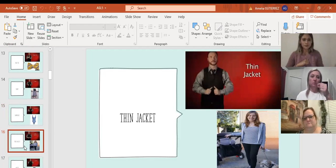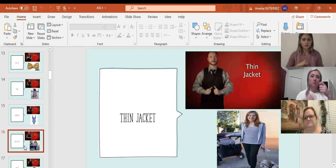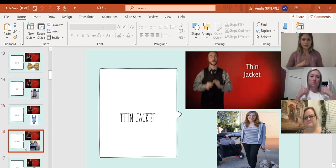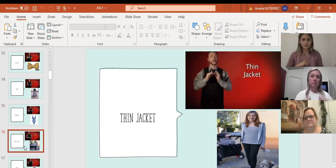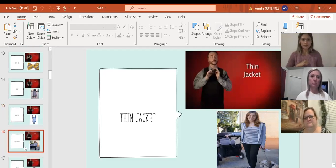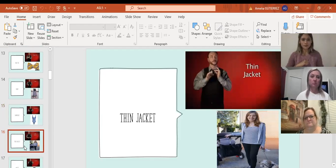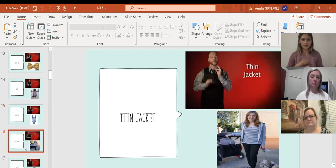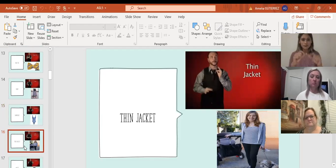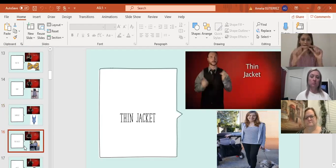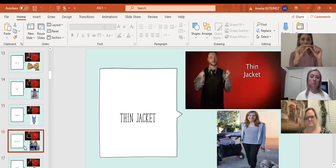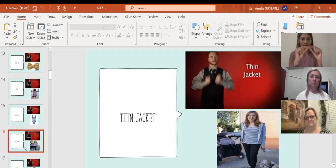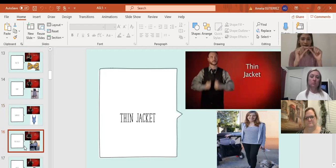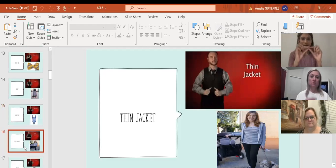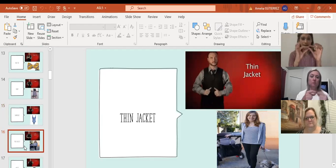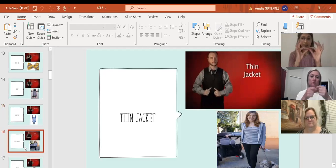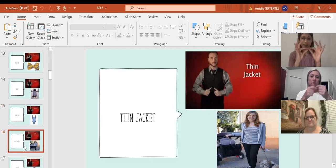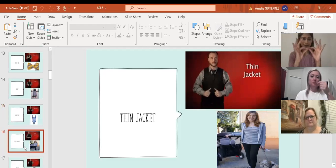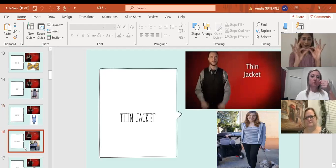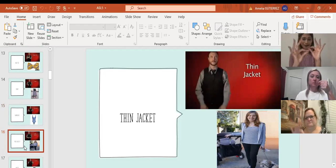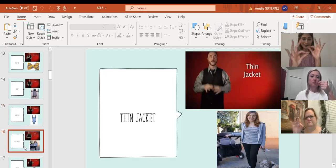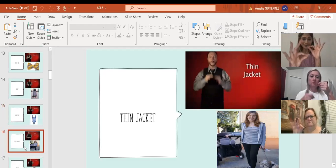Then jacket.